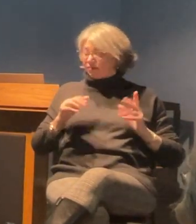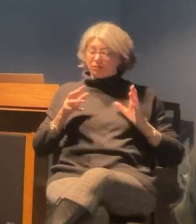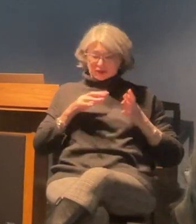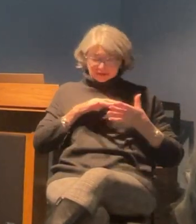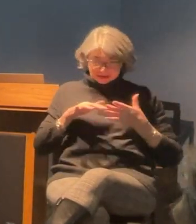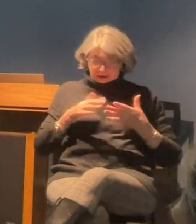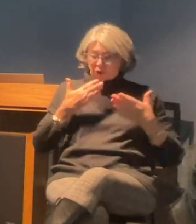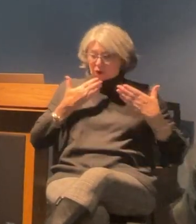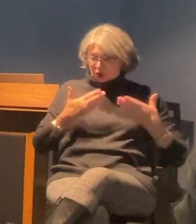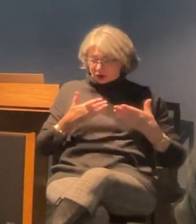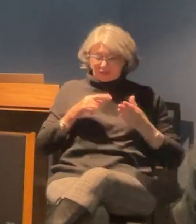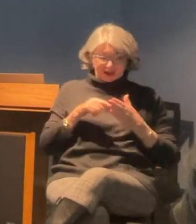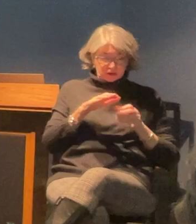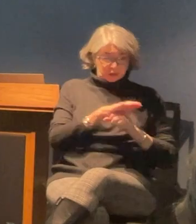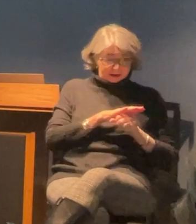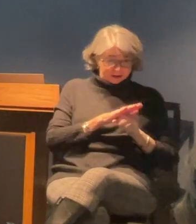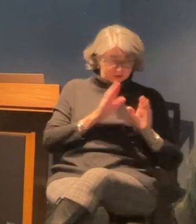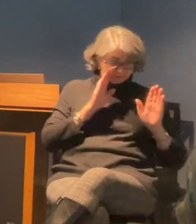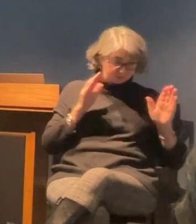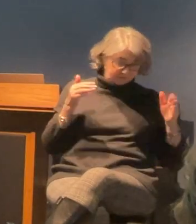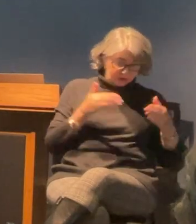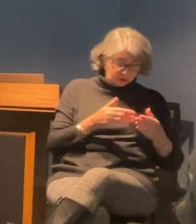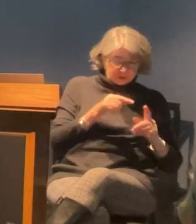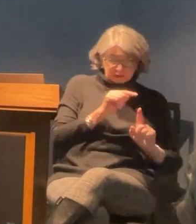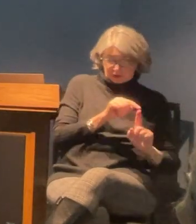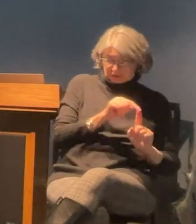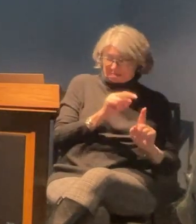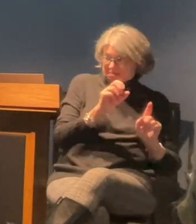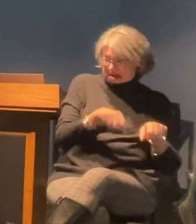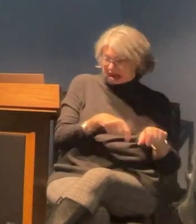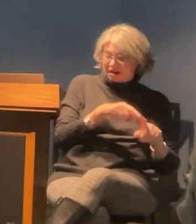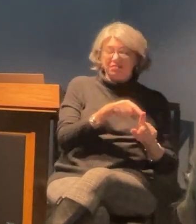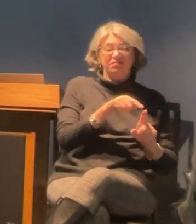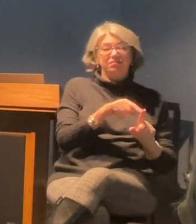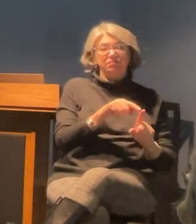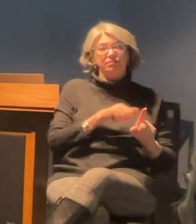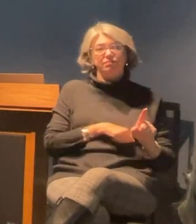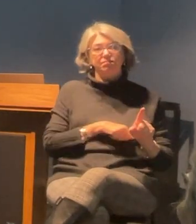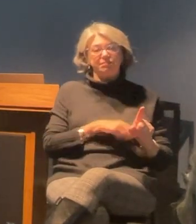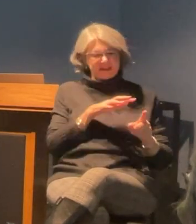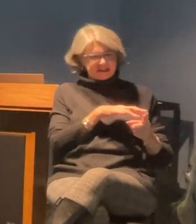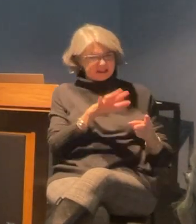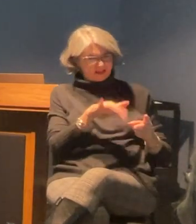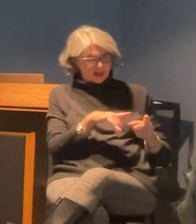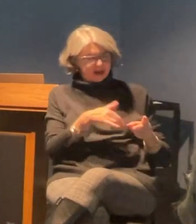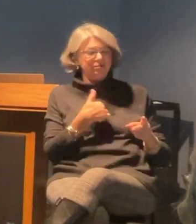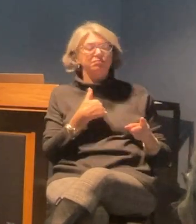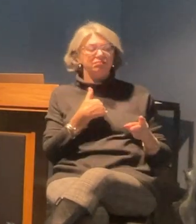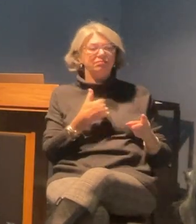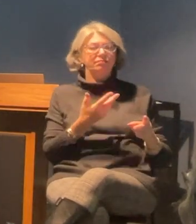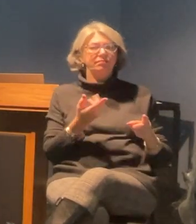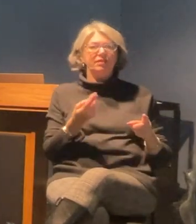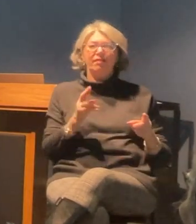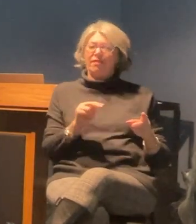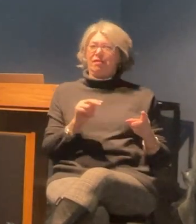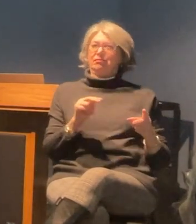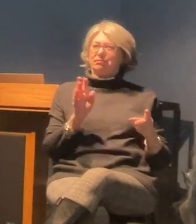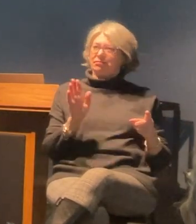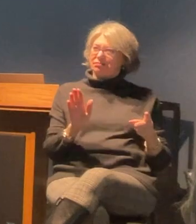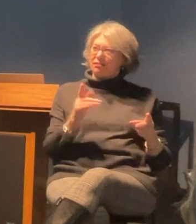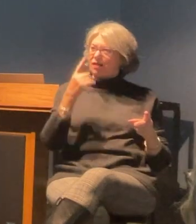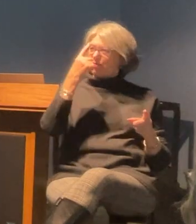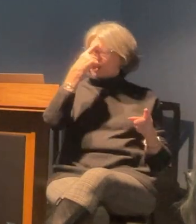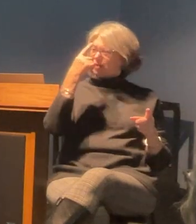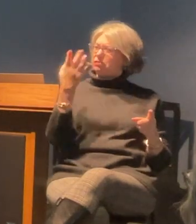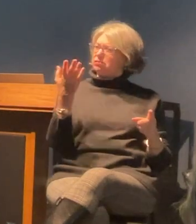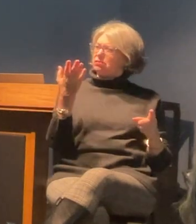good, choose one area and focus in one thing, and study that. And then so I thought